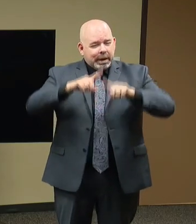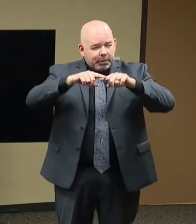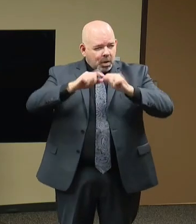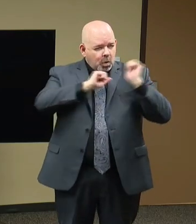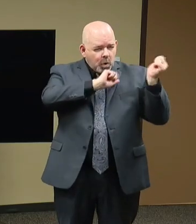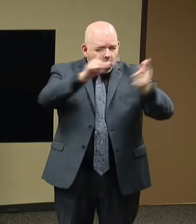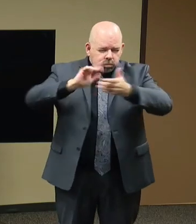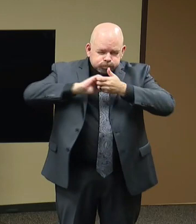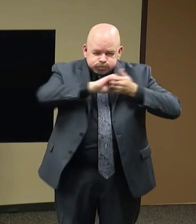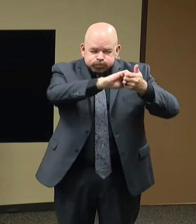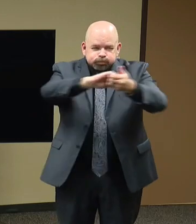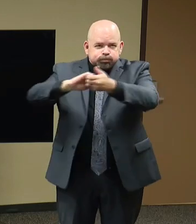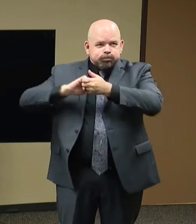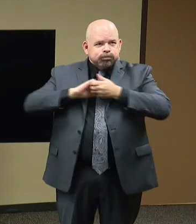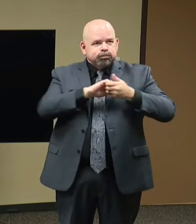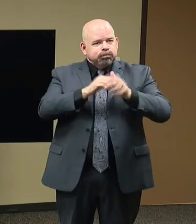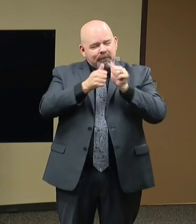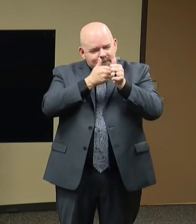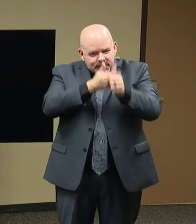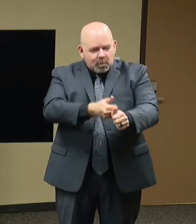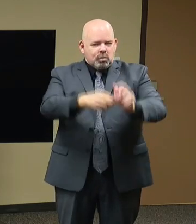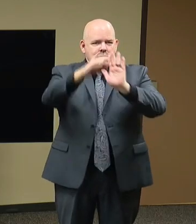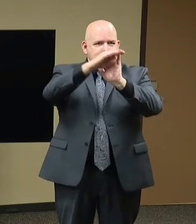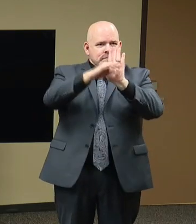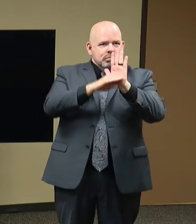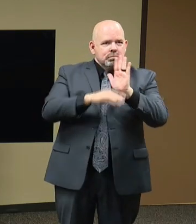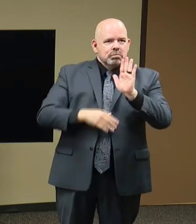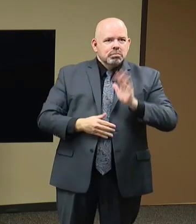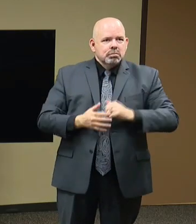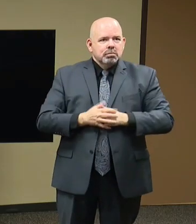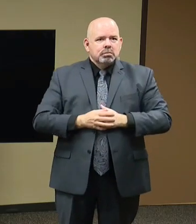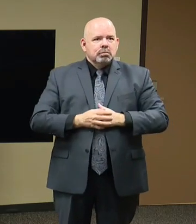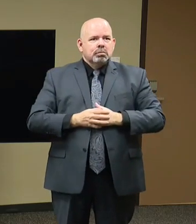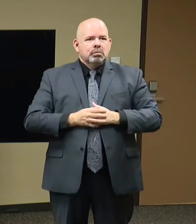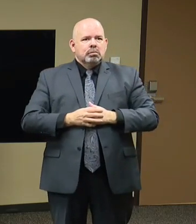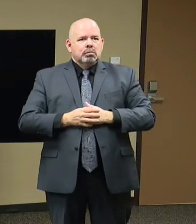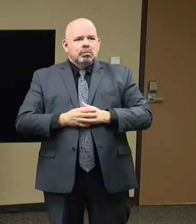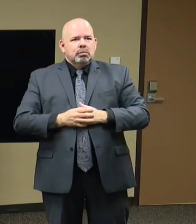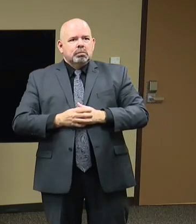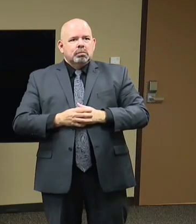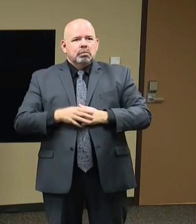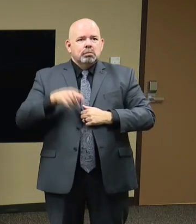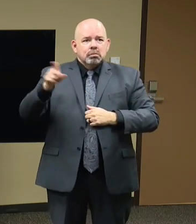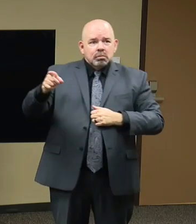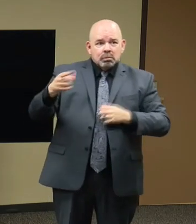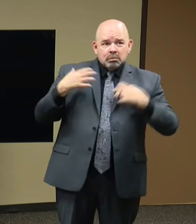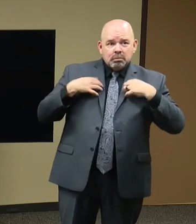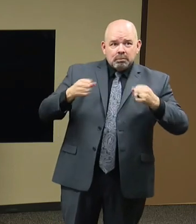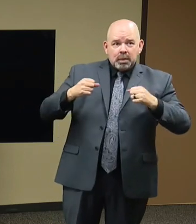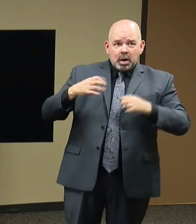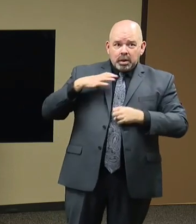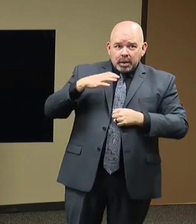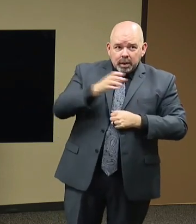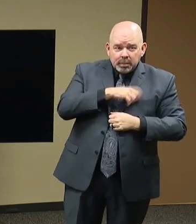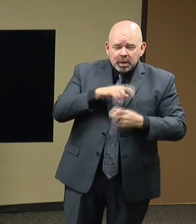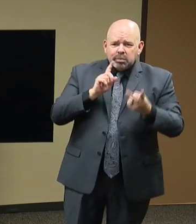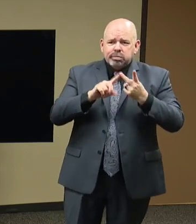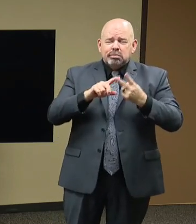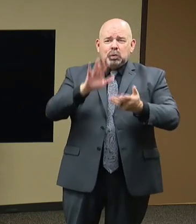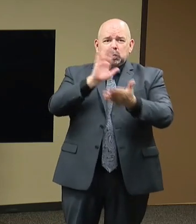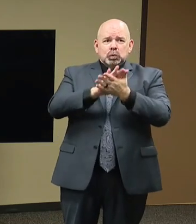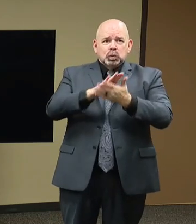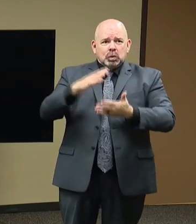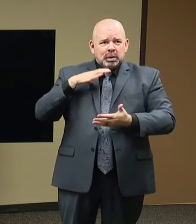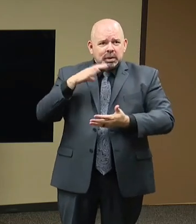you have this Public Health Committee and a Public Schools Committee getting information from you about this risk level. But